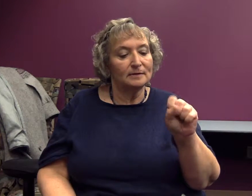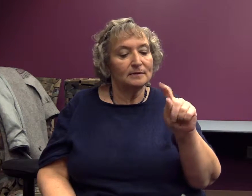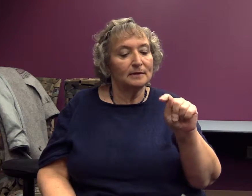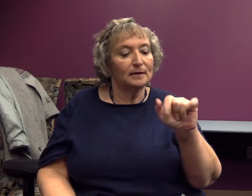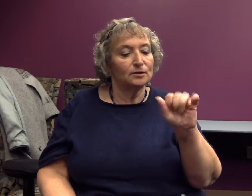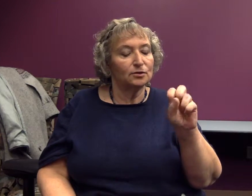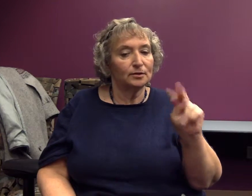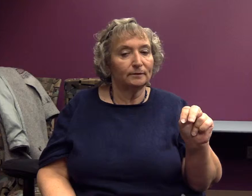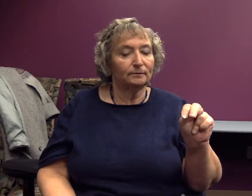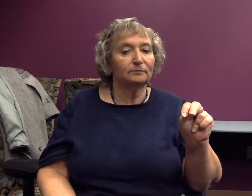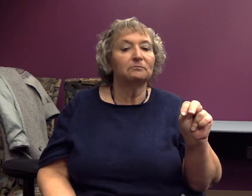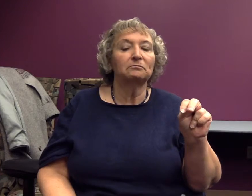talk more about this